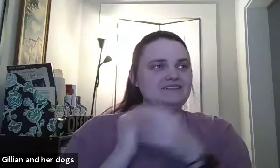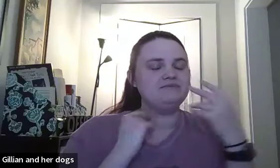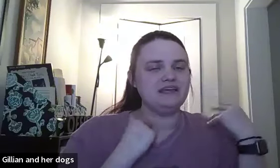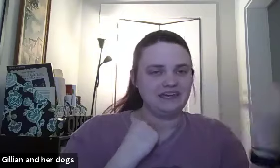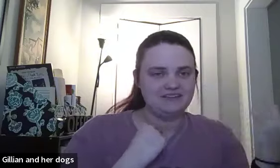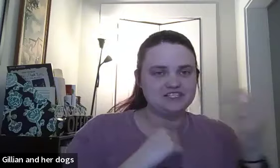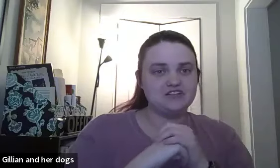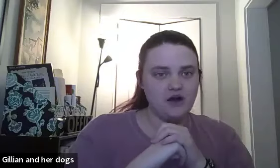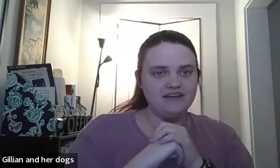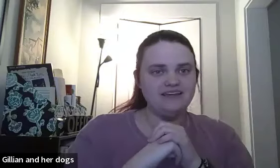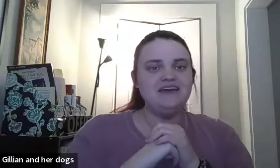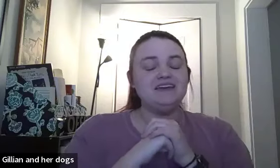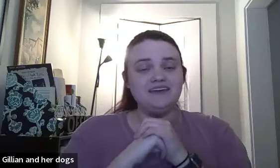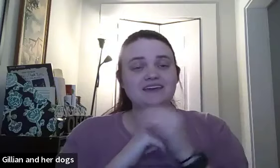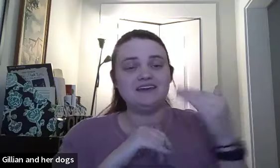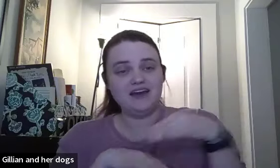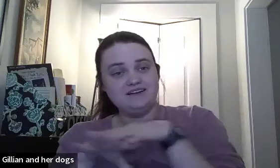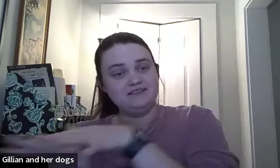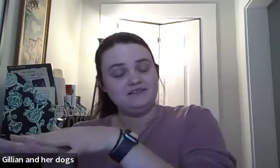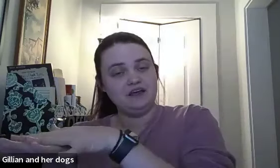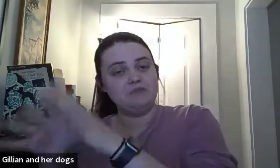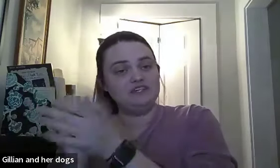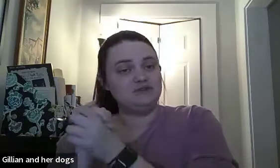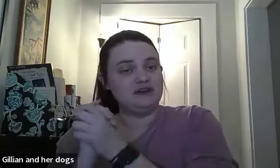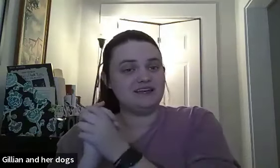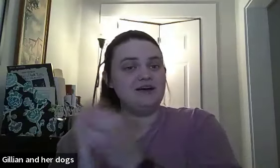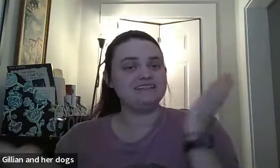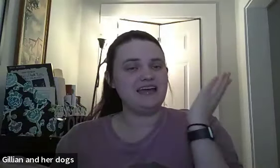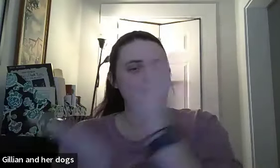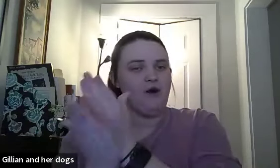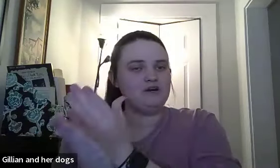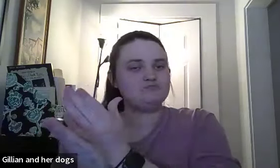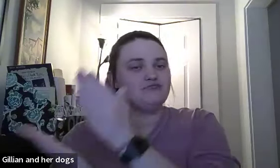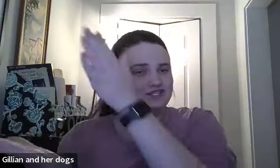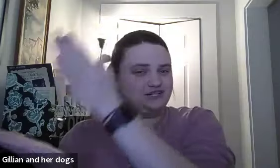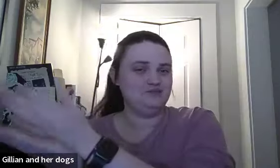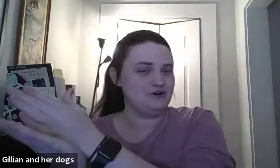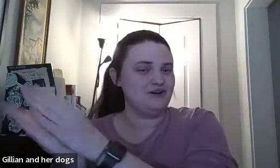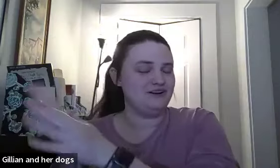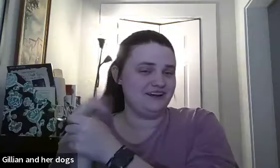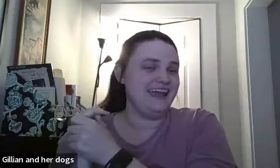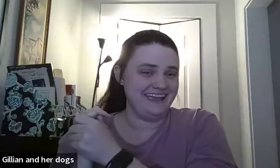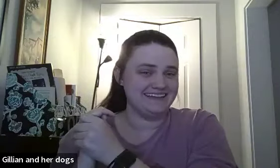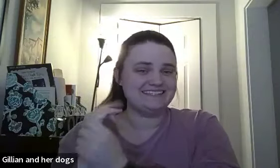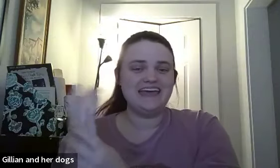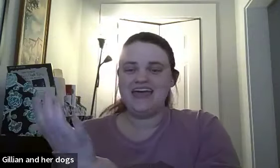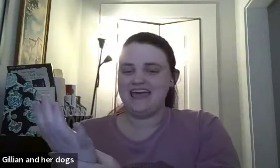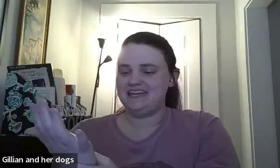in like English and talking can kind of like come into ASL. It's how much pressure you put on your hands. And